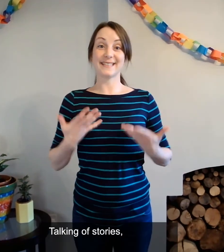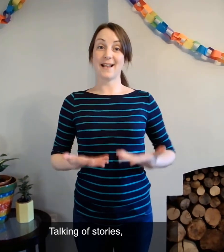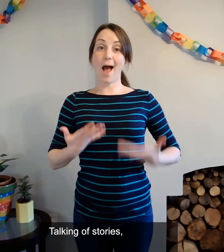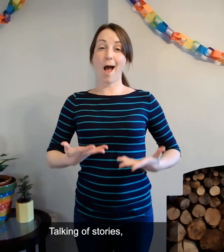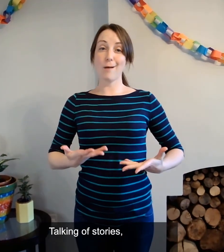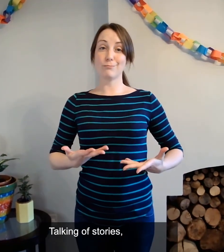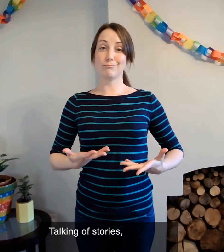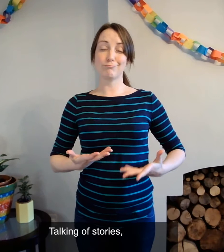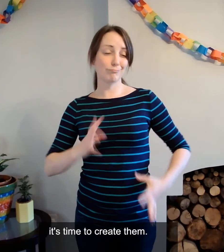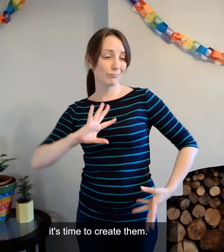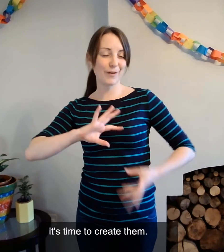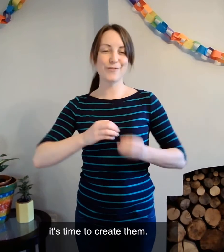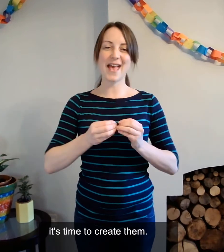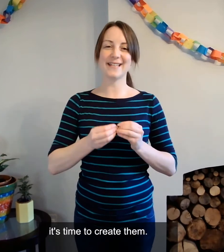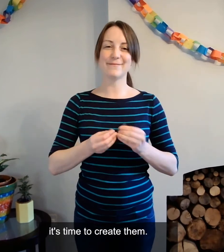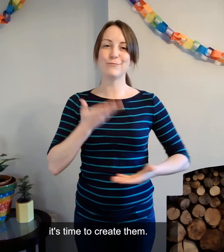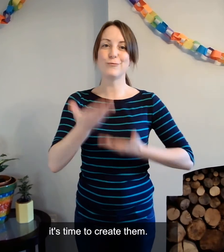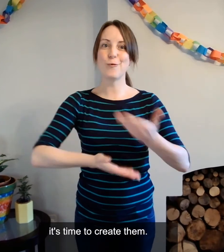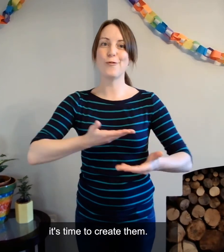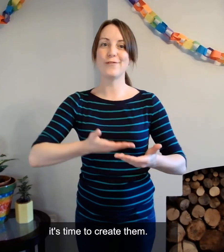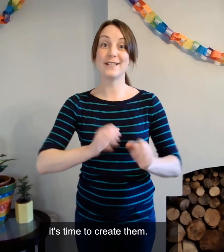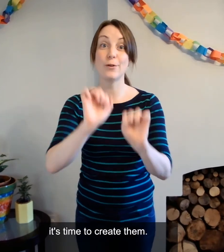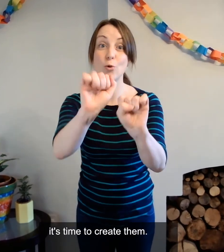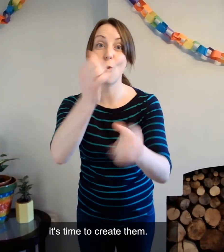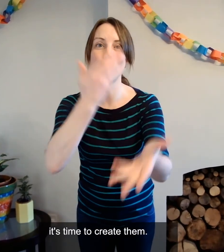Talking of stories, it's time to create them.